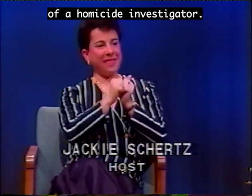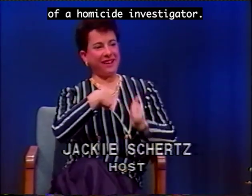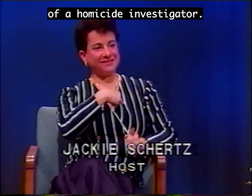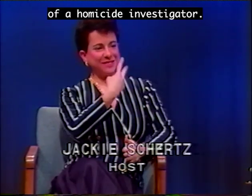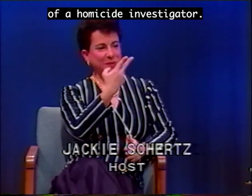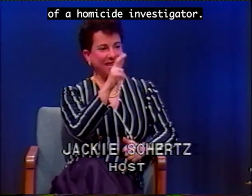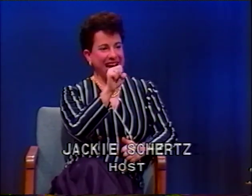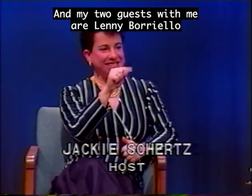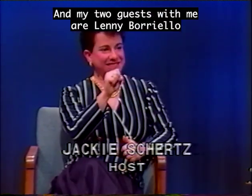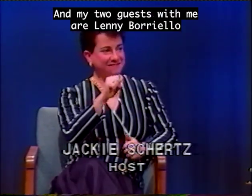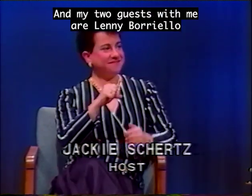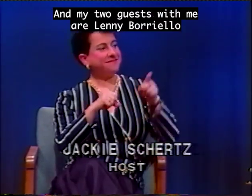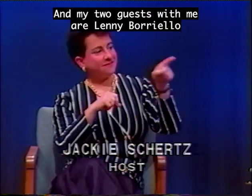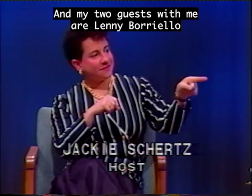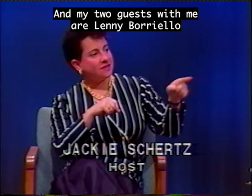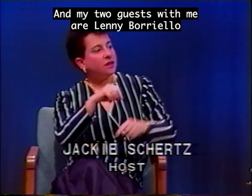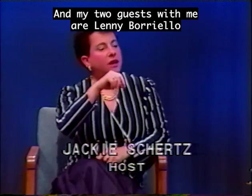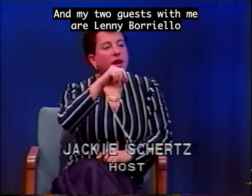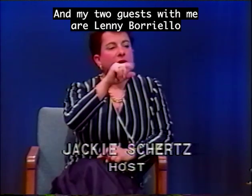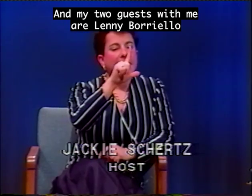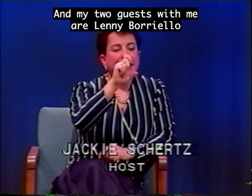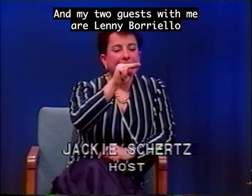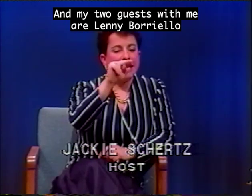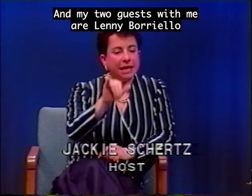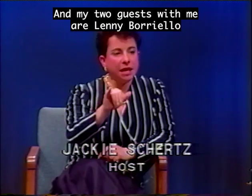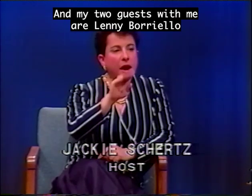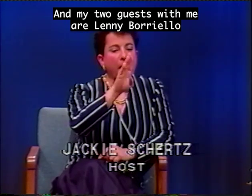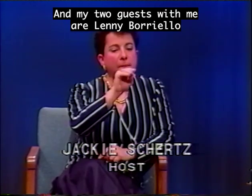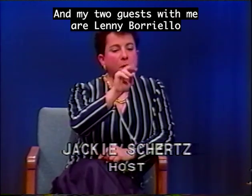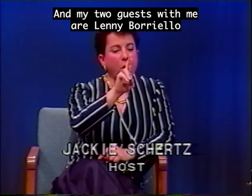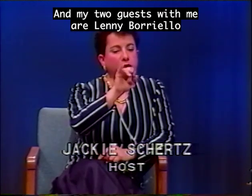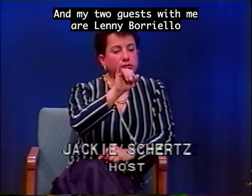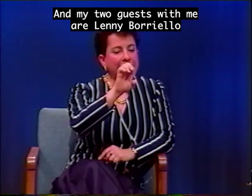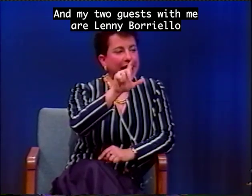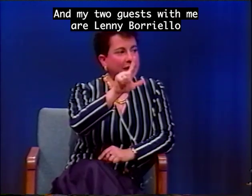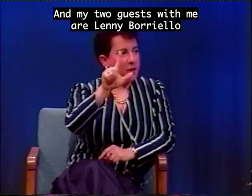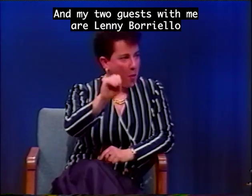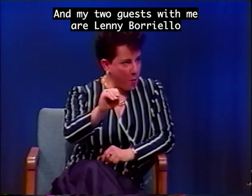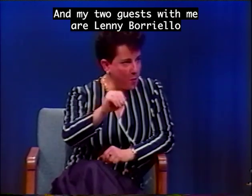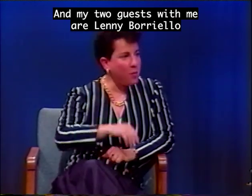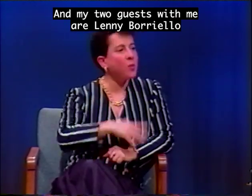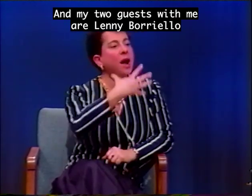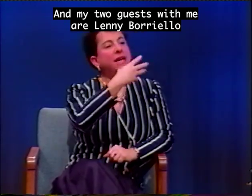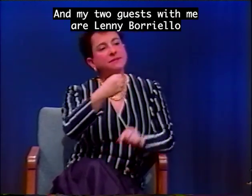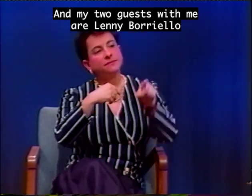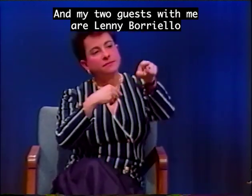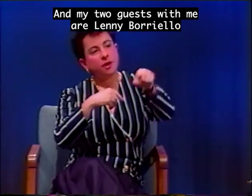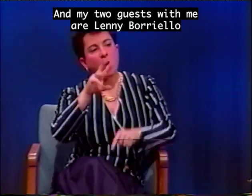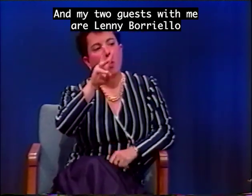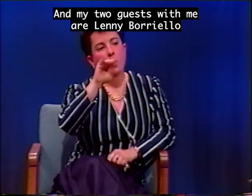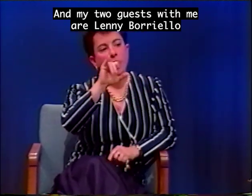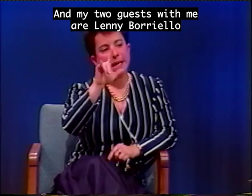investigator. And my two guests with me are Lenny Borriello